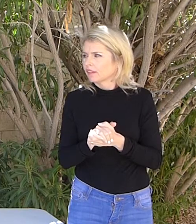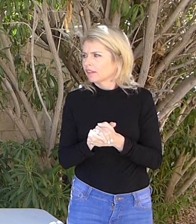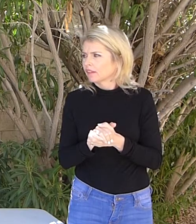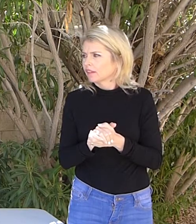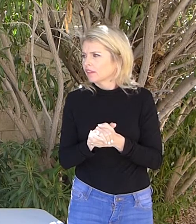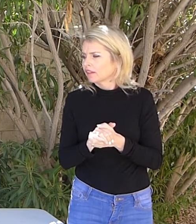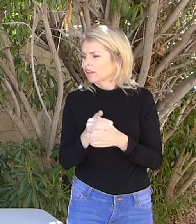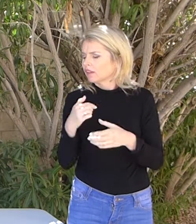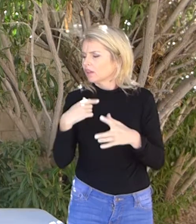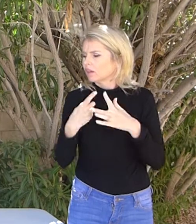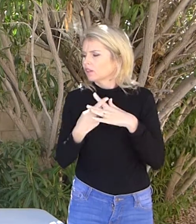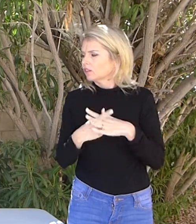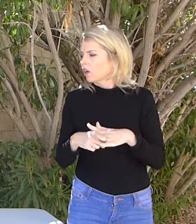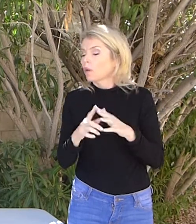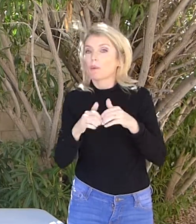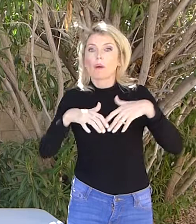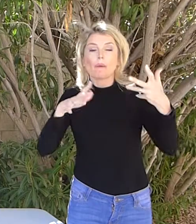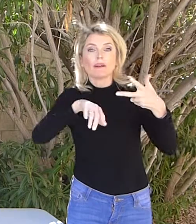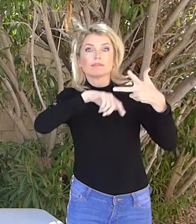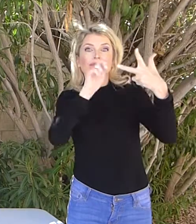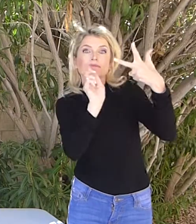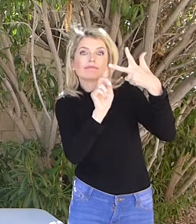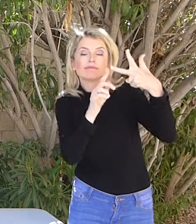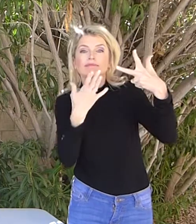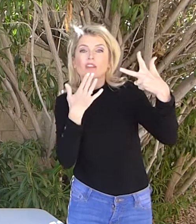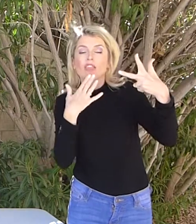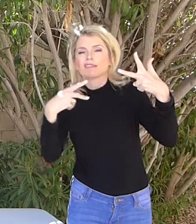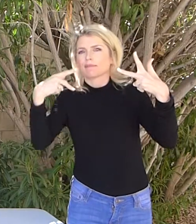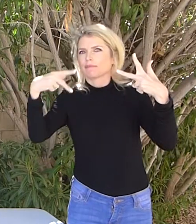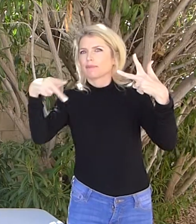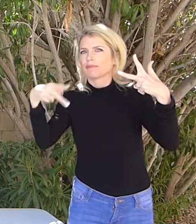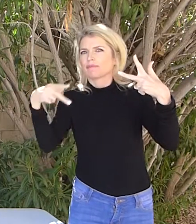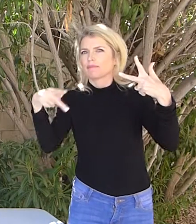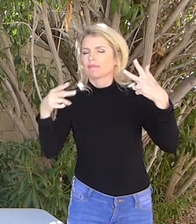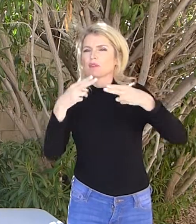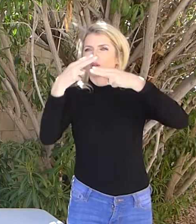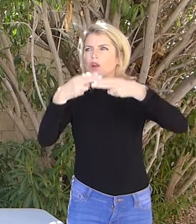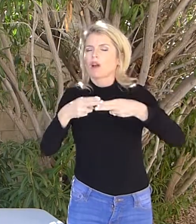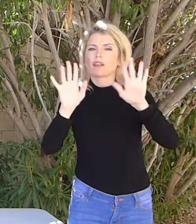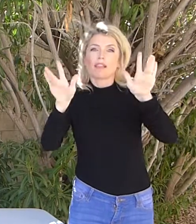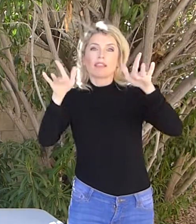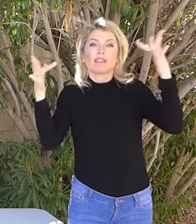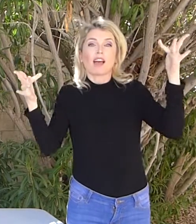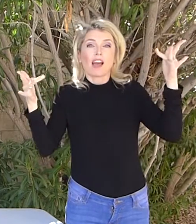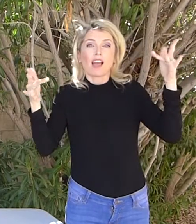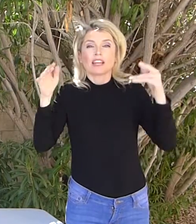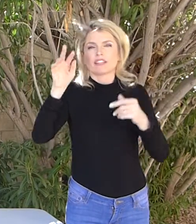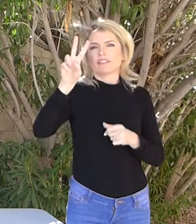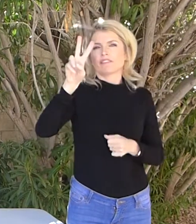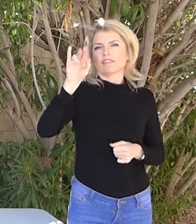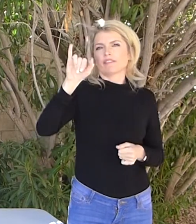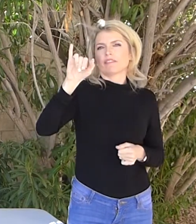And I'm going to start with my purple. This is called Light Violet.